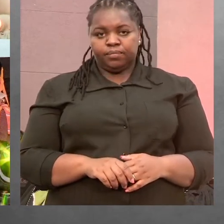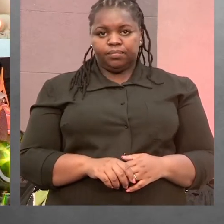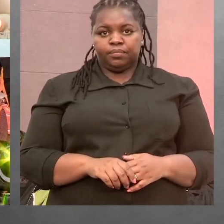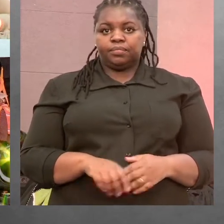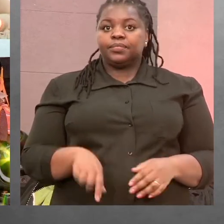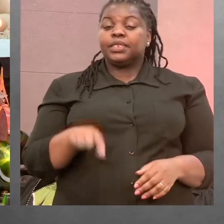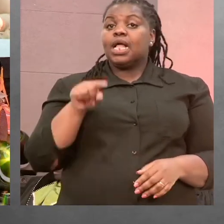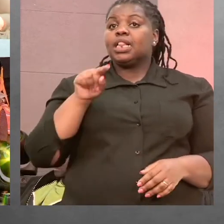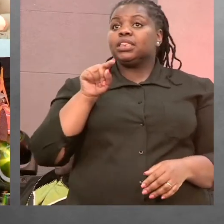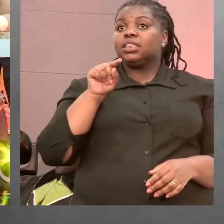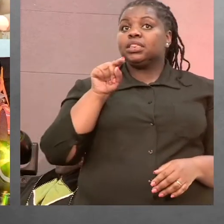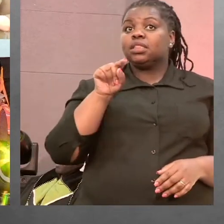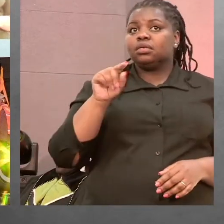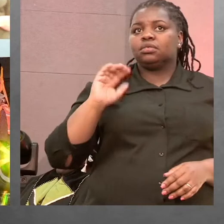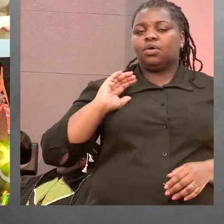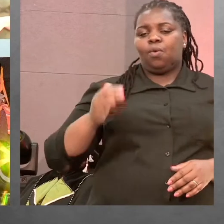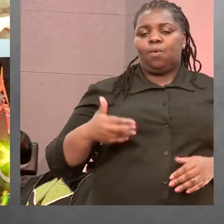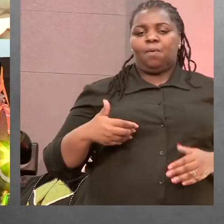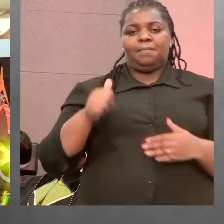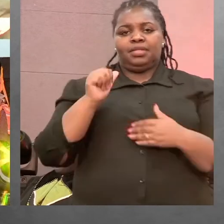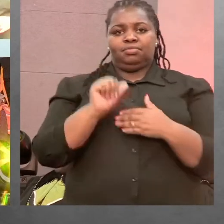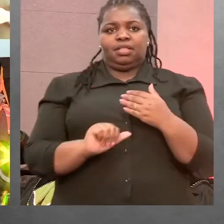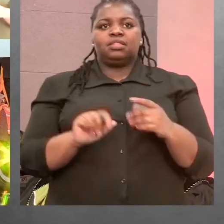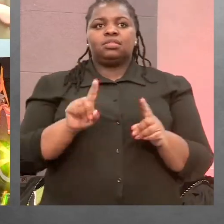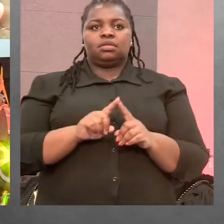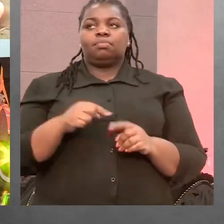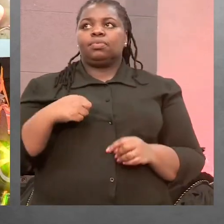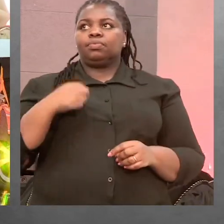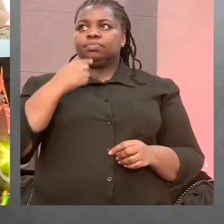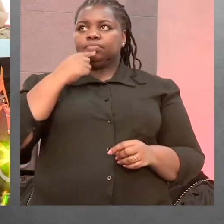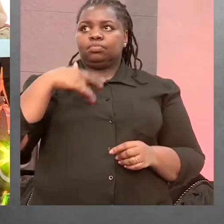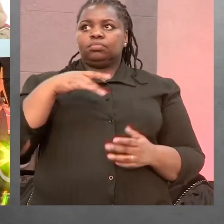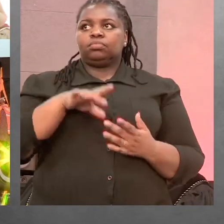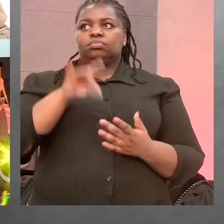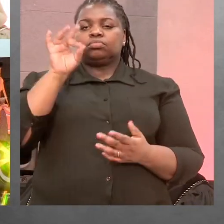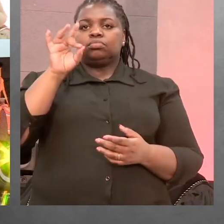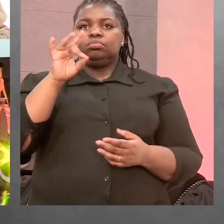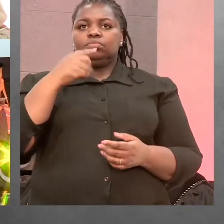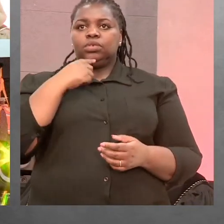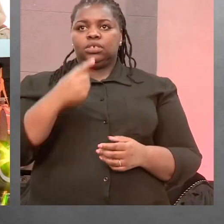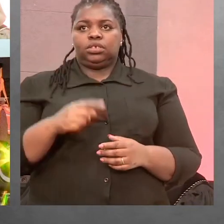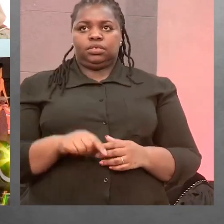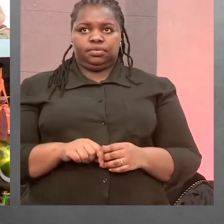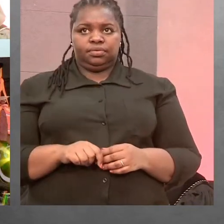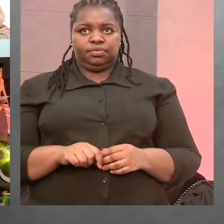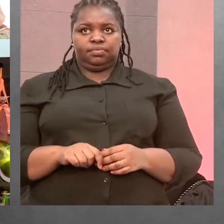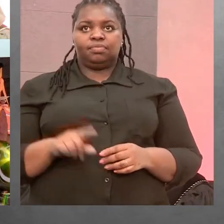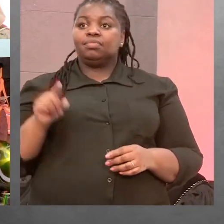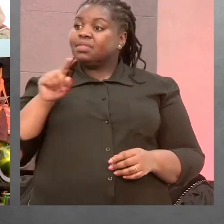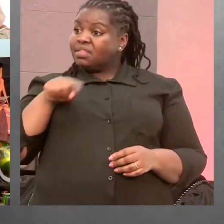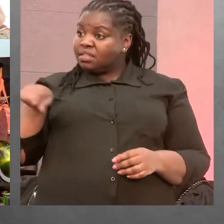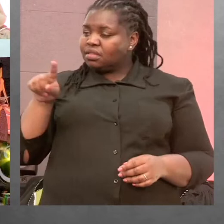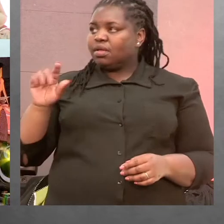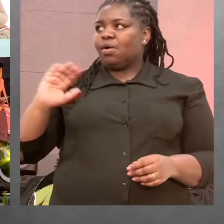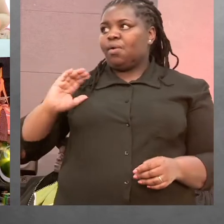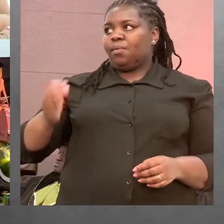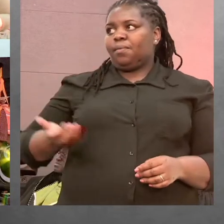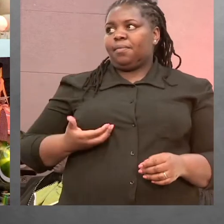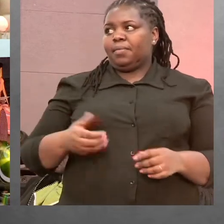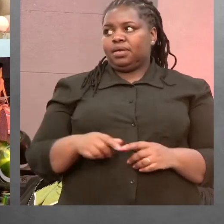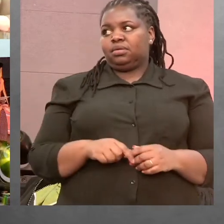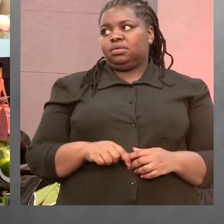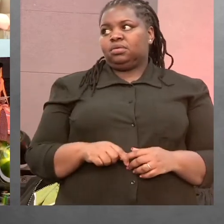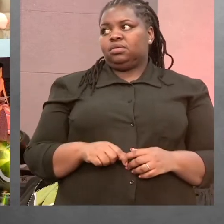75. This being a Women's Month, I also want to point out that it took women